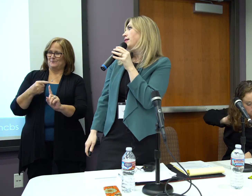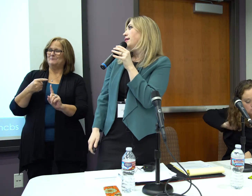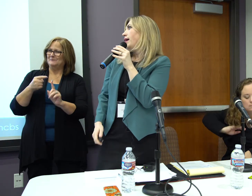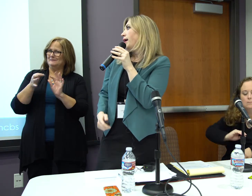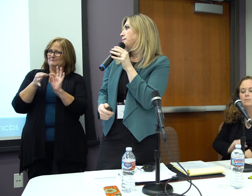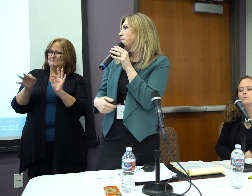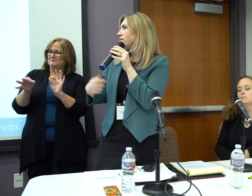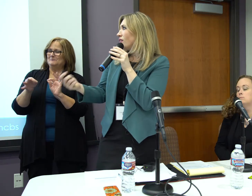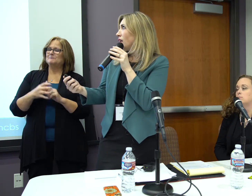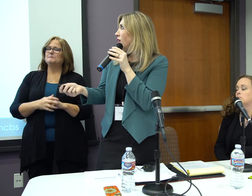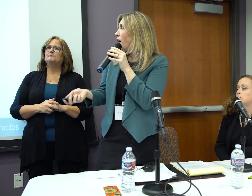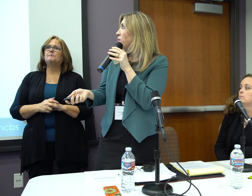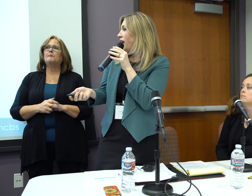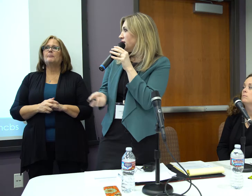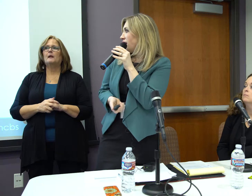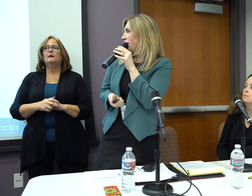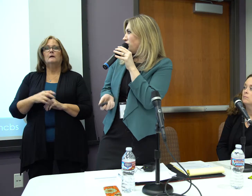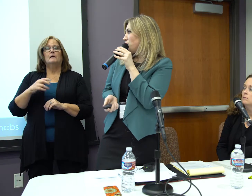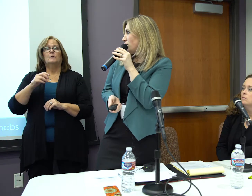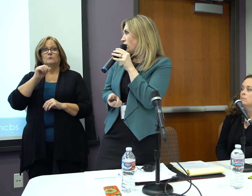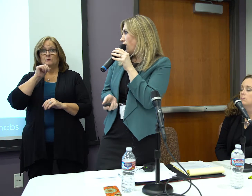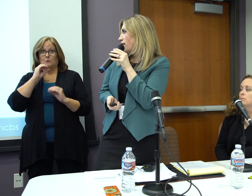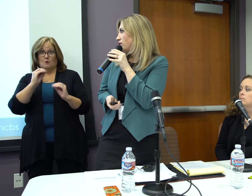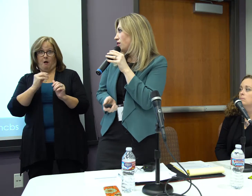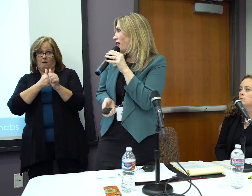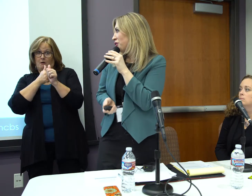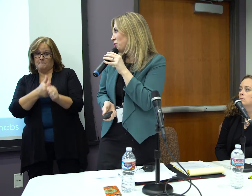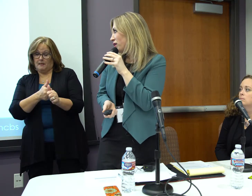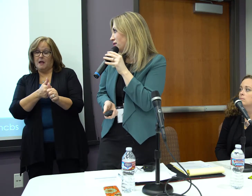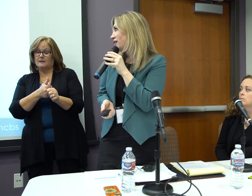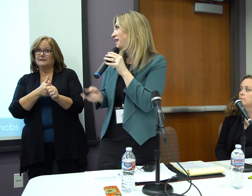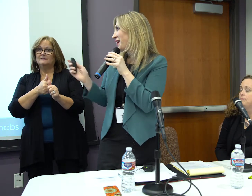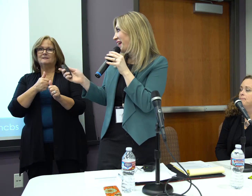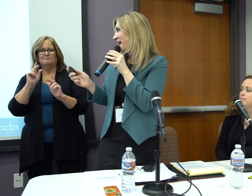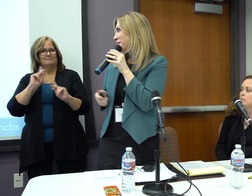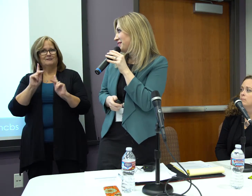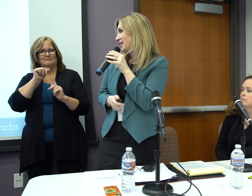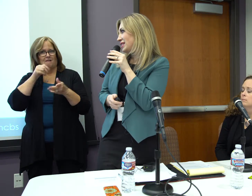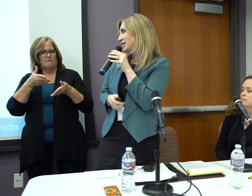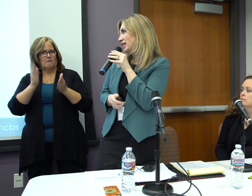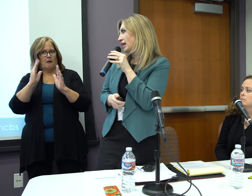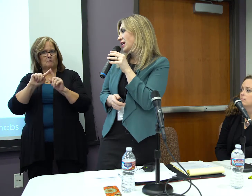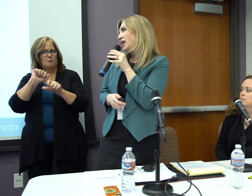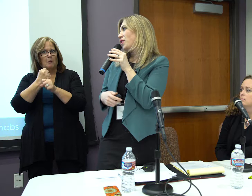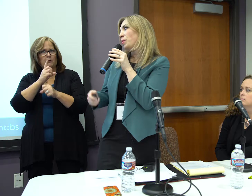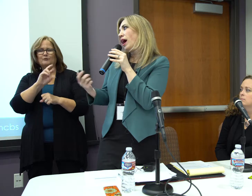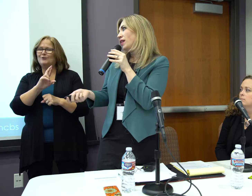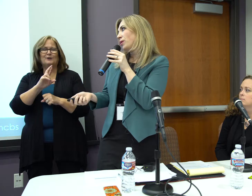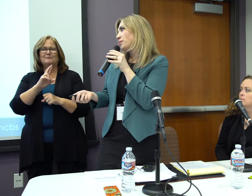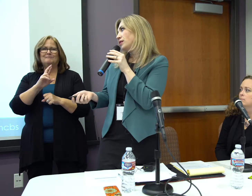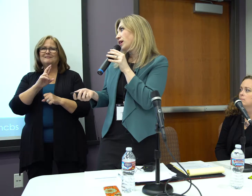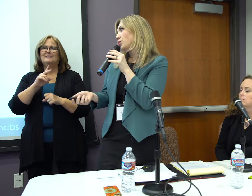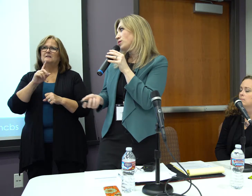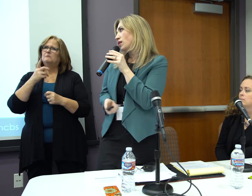particular. In a non-compliant setting, individuals are not allowed to lock their doors, again, absent an assessed need, and there would be